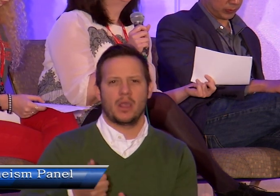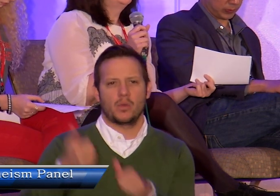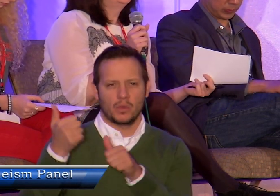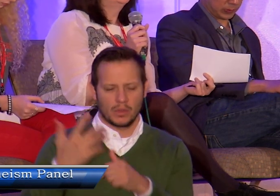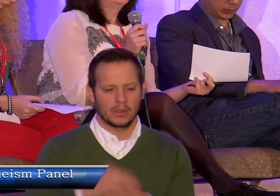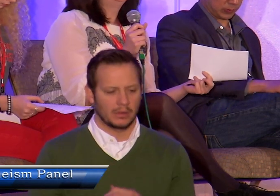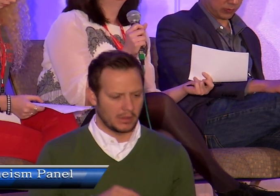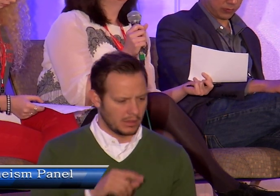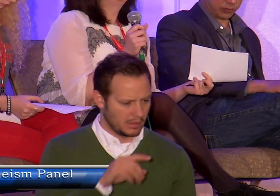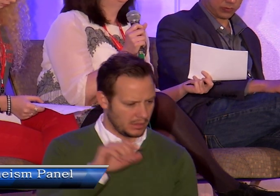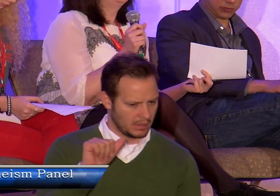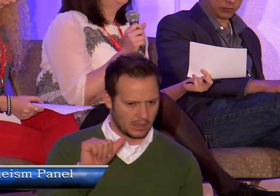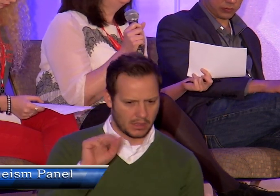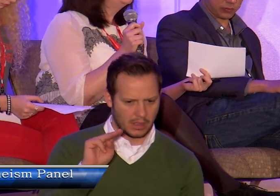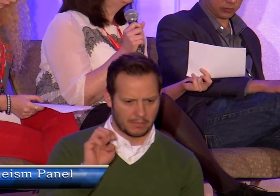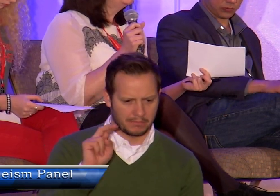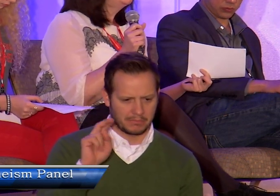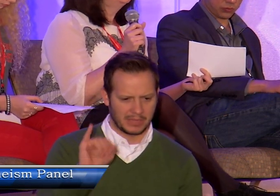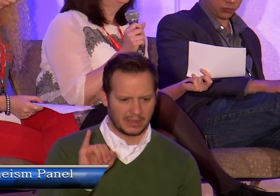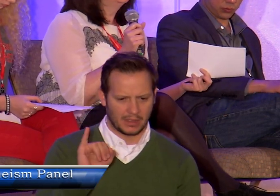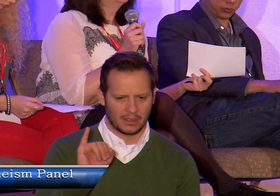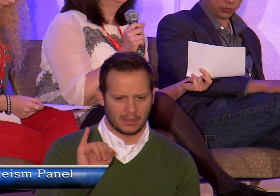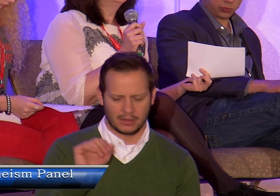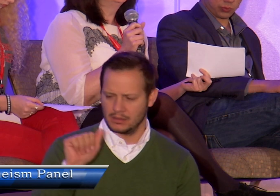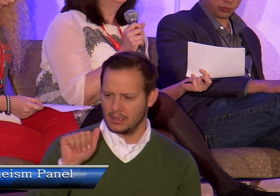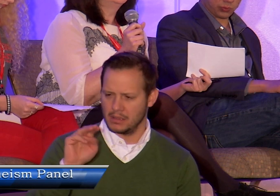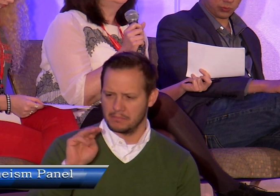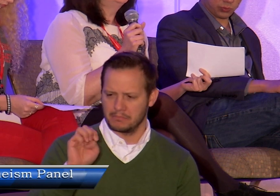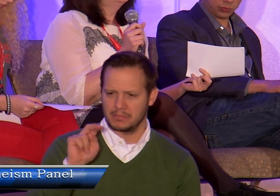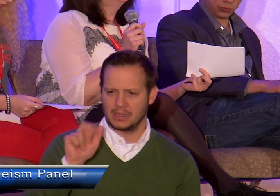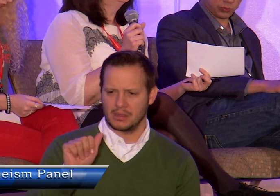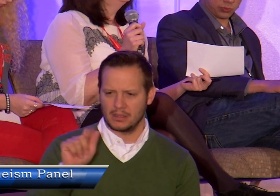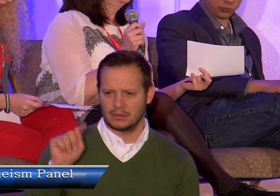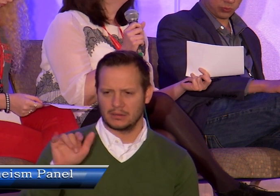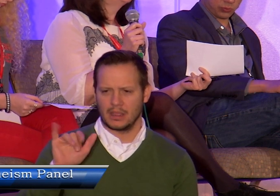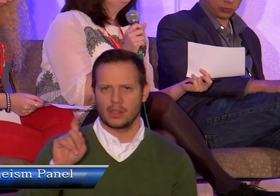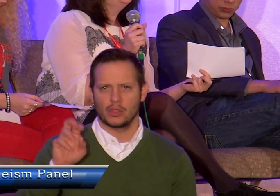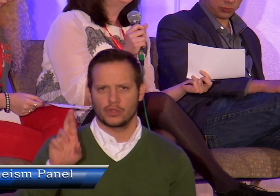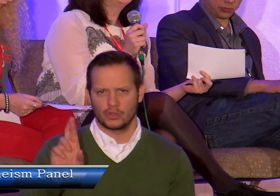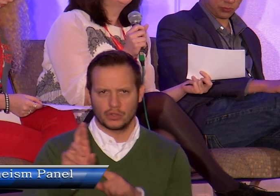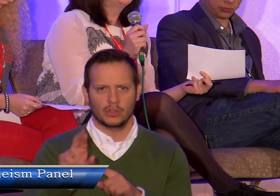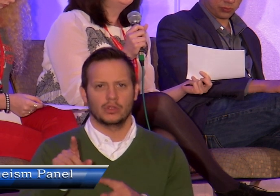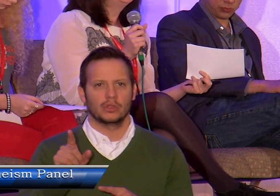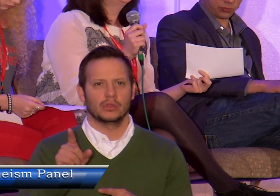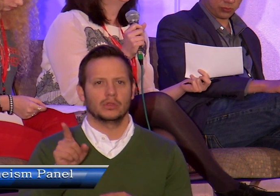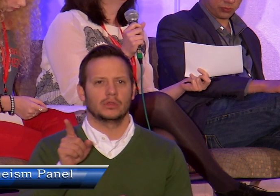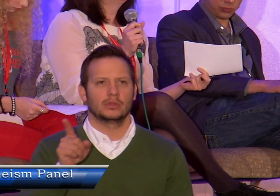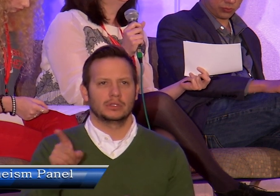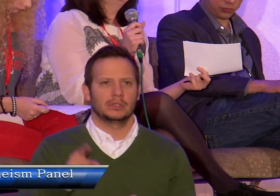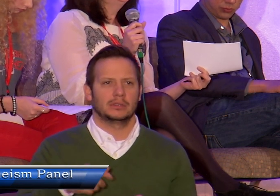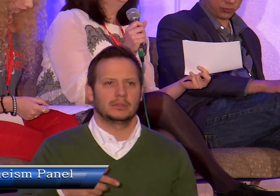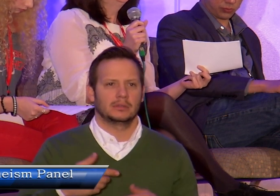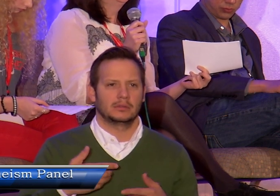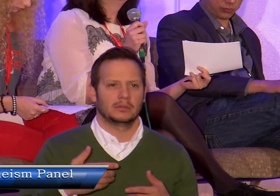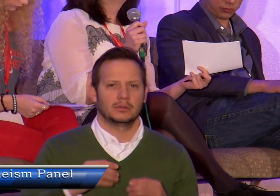Amina Taylor, Amina Sabui. I mean, she, you know, went topless in Tunisia.